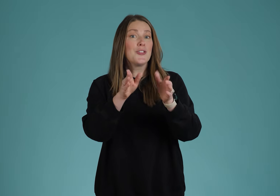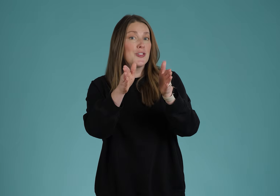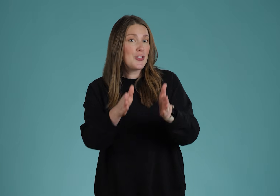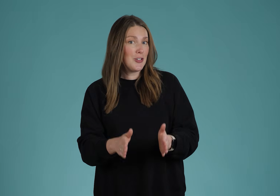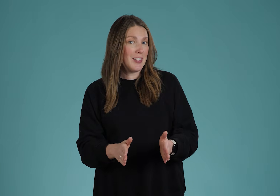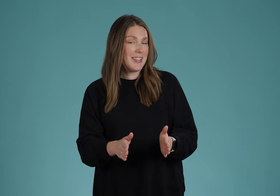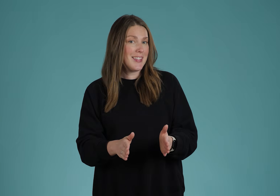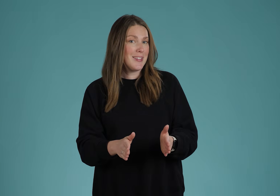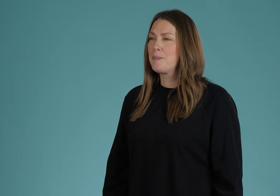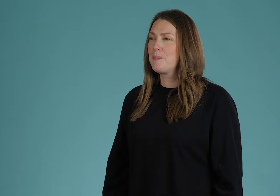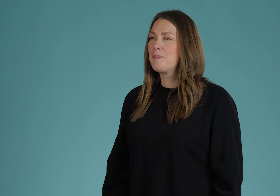Journalist.